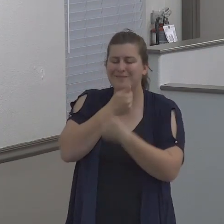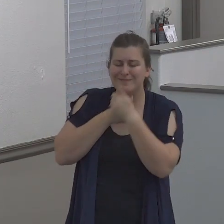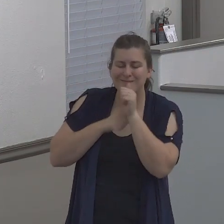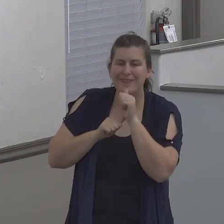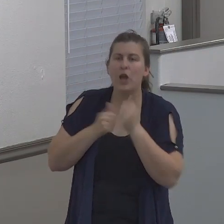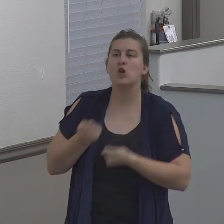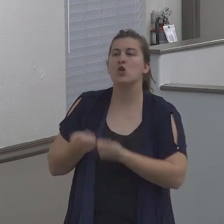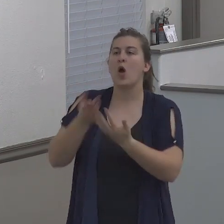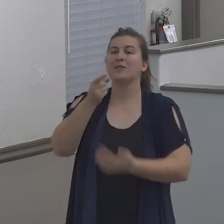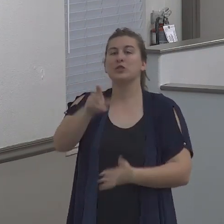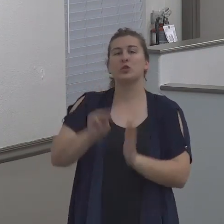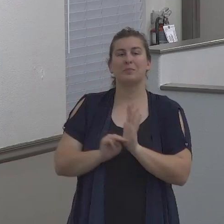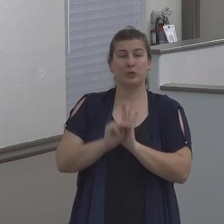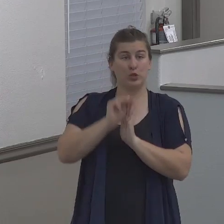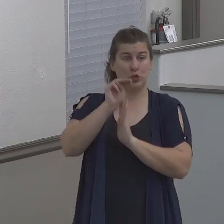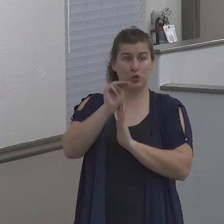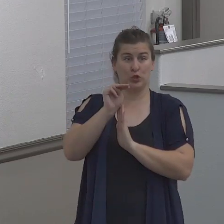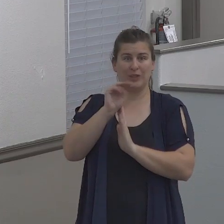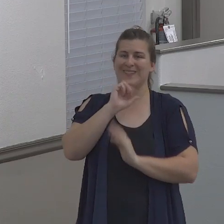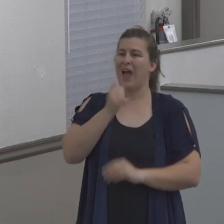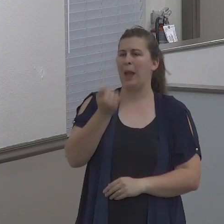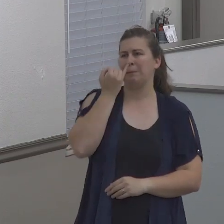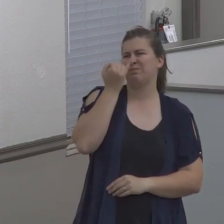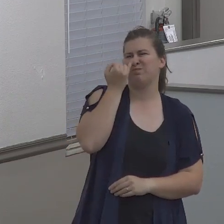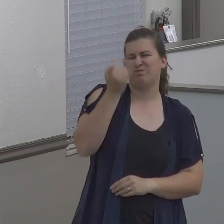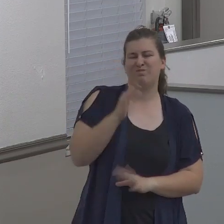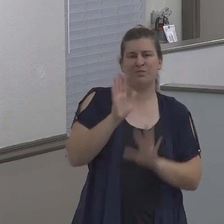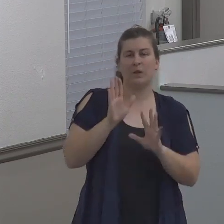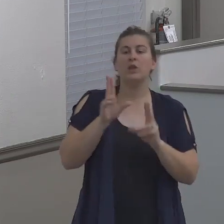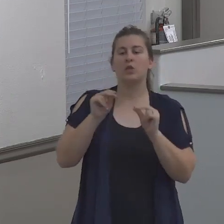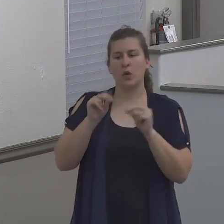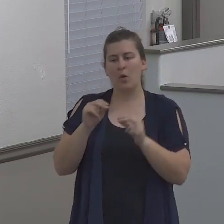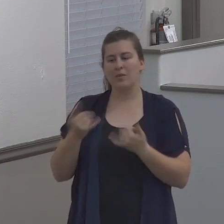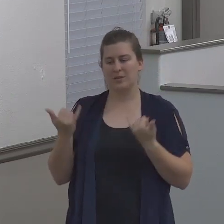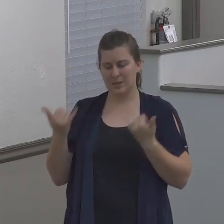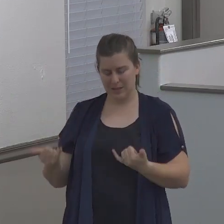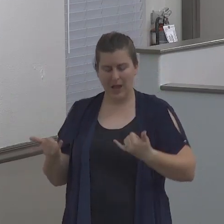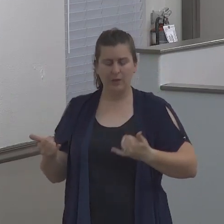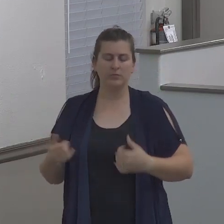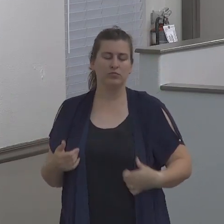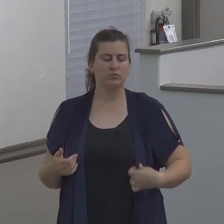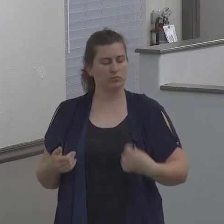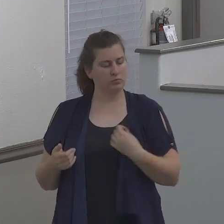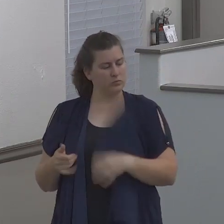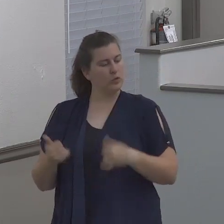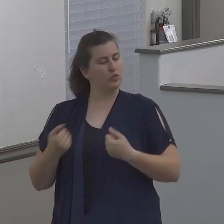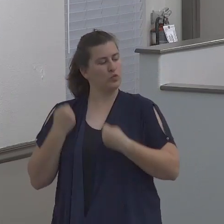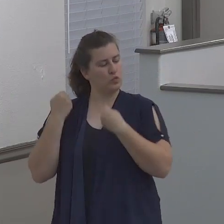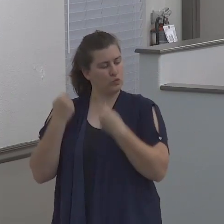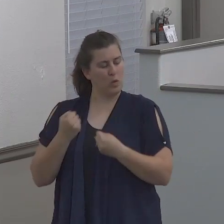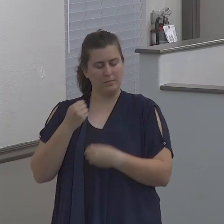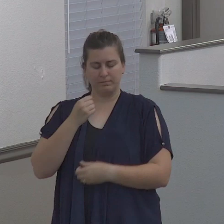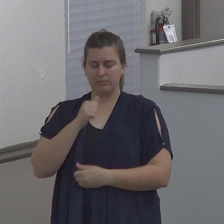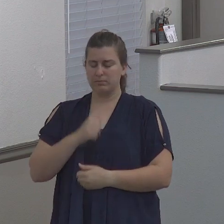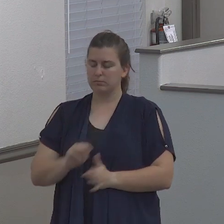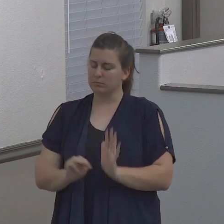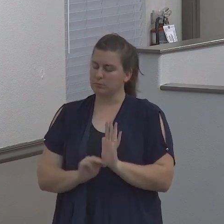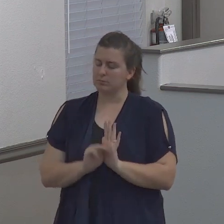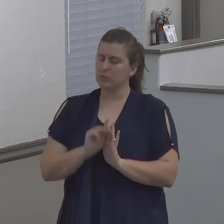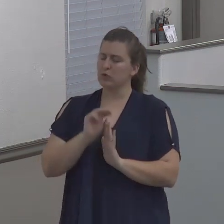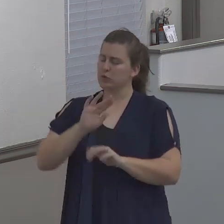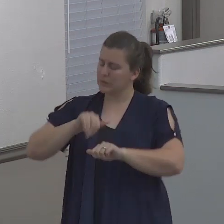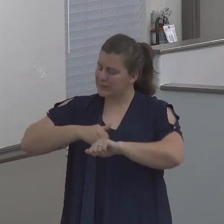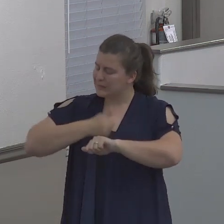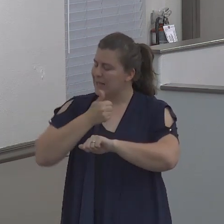Suffering causes you to be matured. Instead of being a childish Christian, you become a